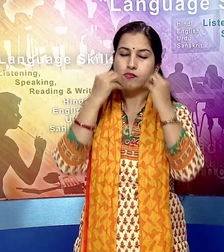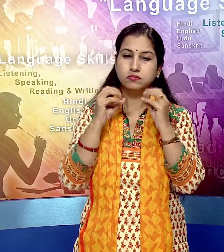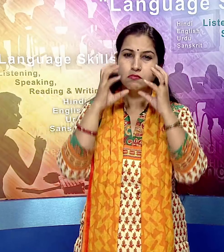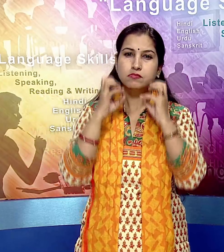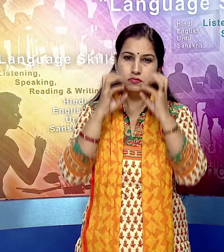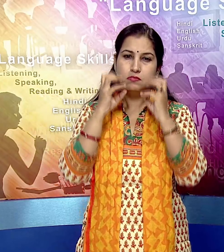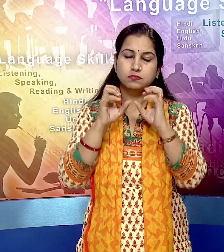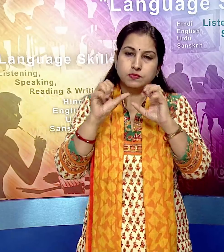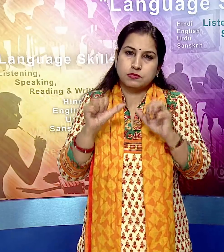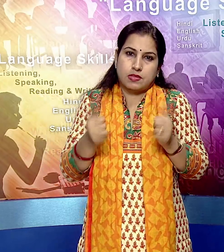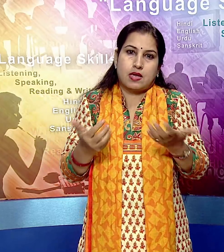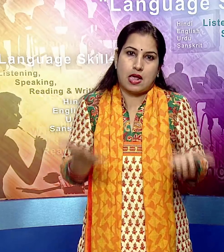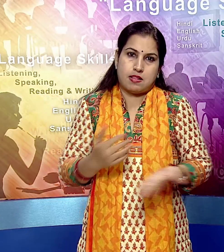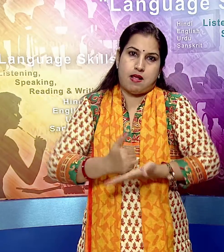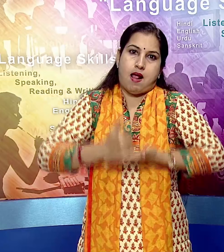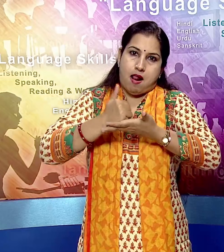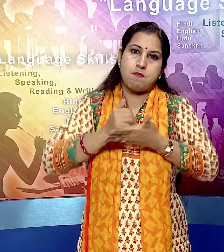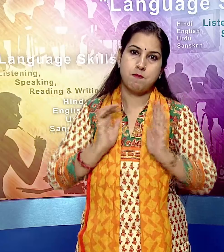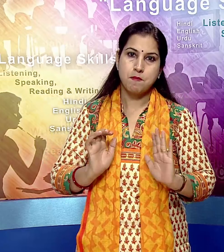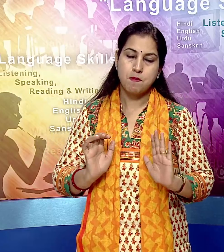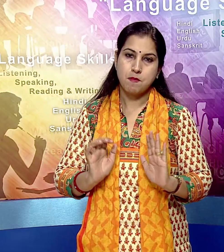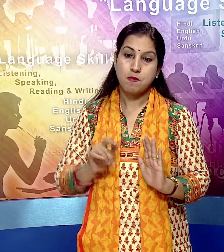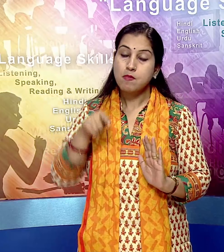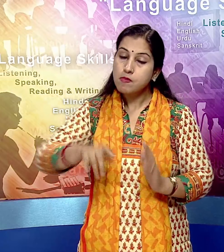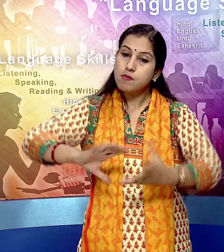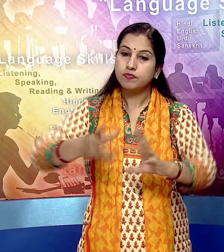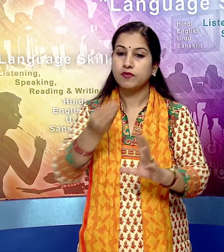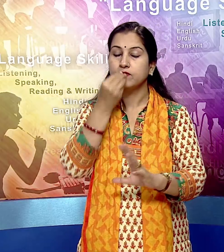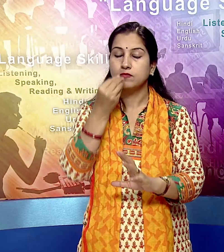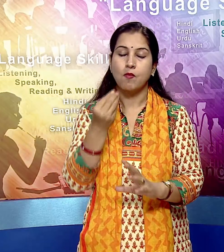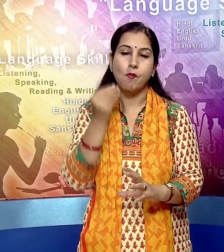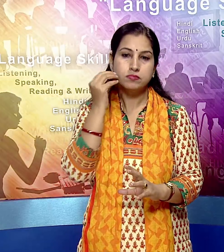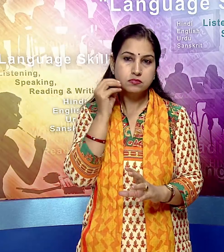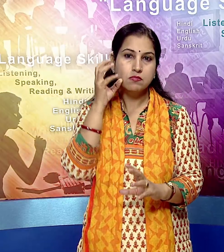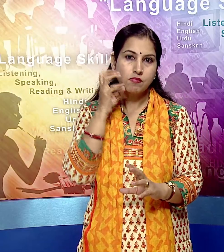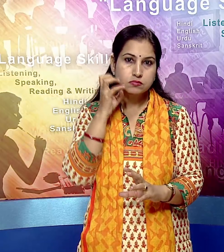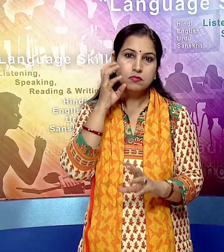which facilitates cooking, providing softness.